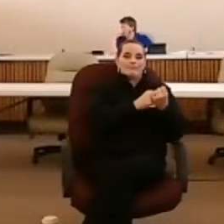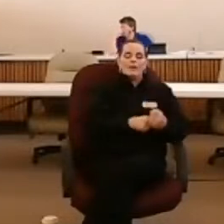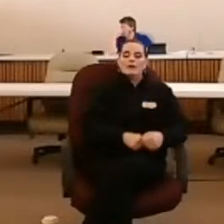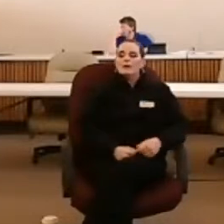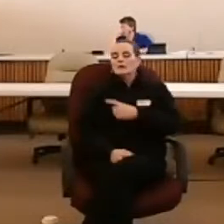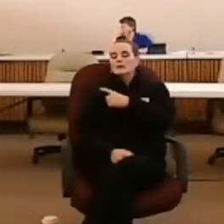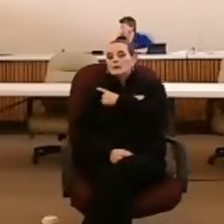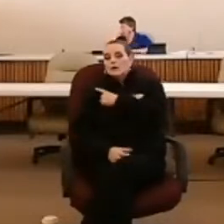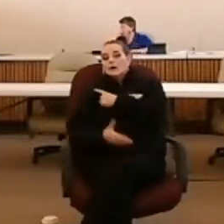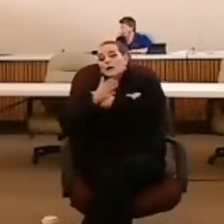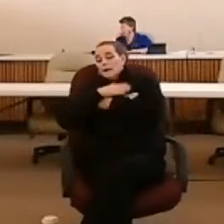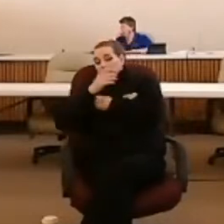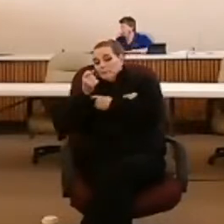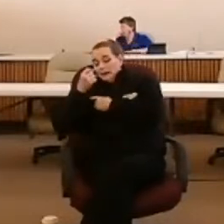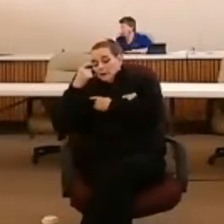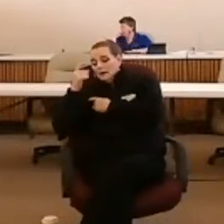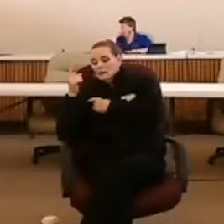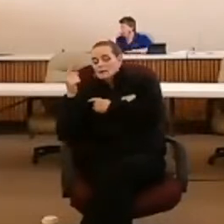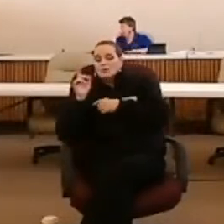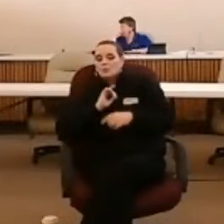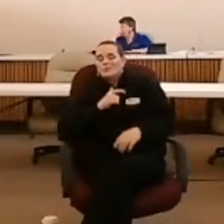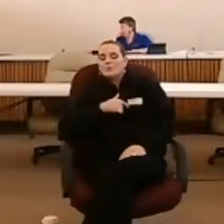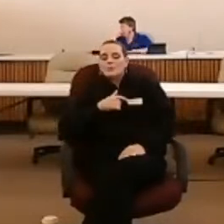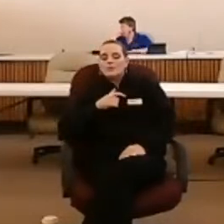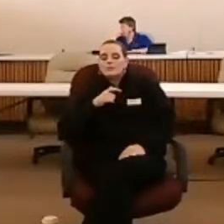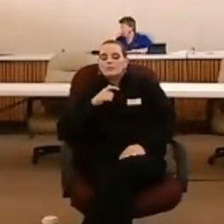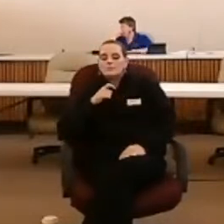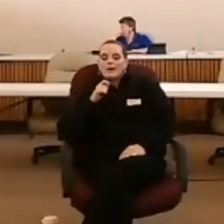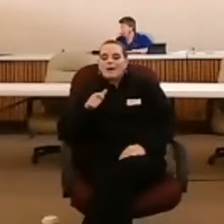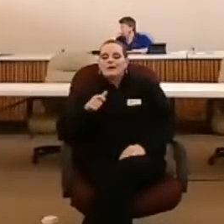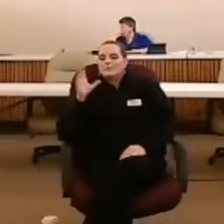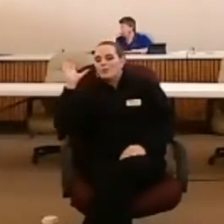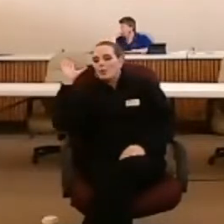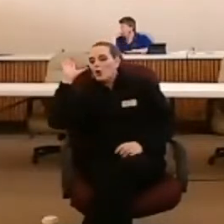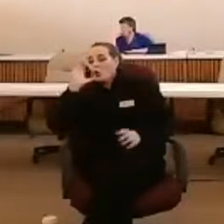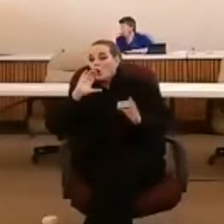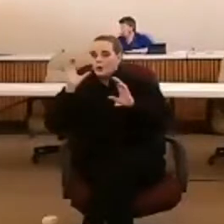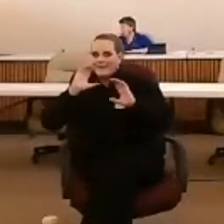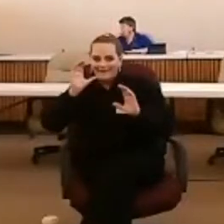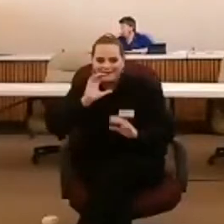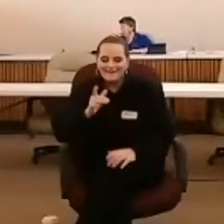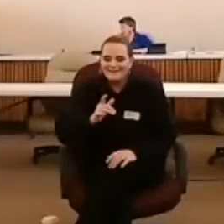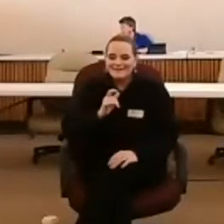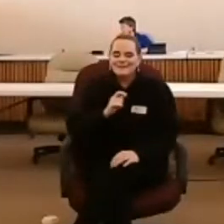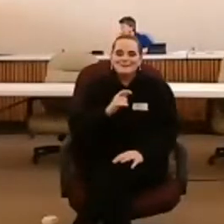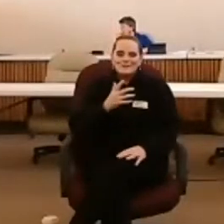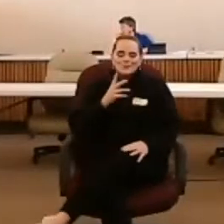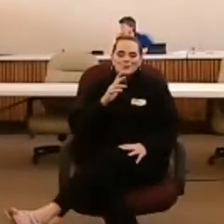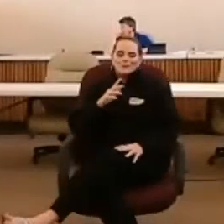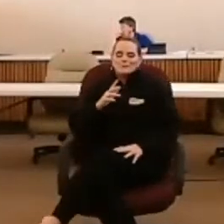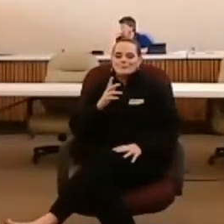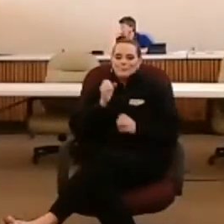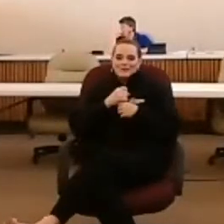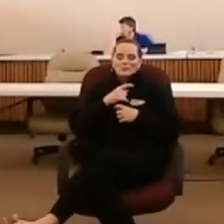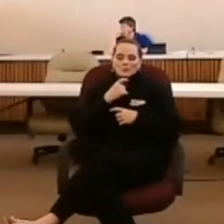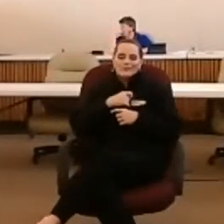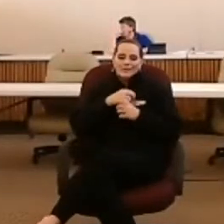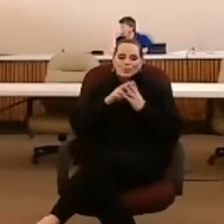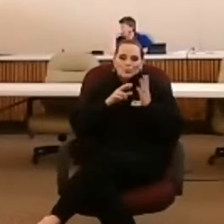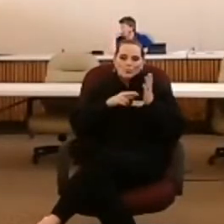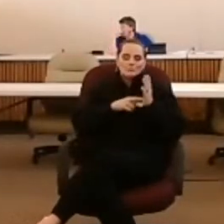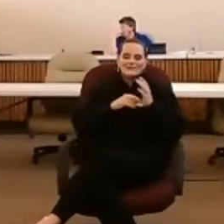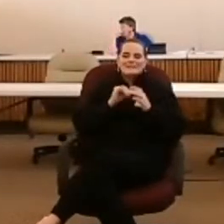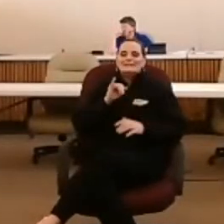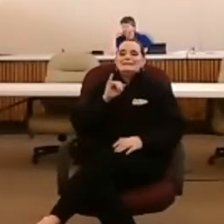It was my understanding too, that we're not going out looking necessarily to enforce this rule, but rather if it became a